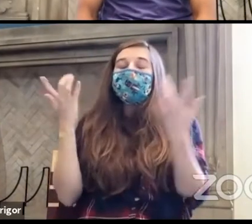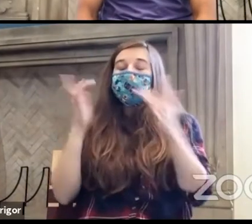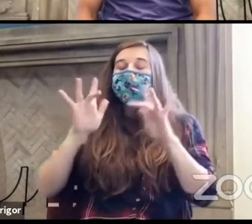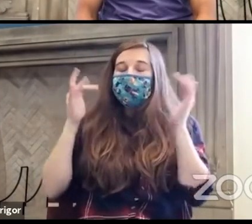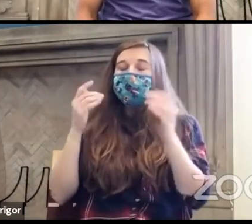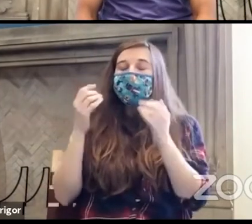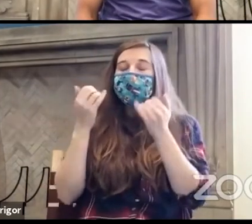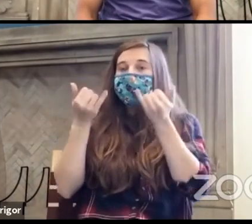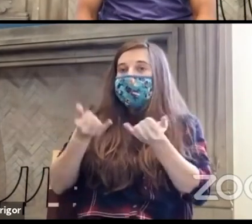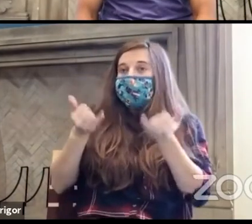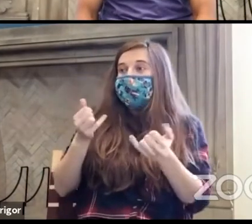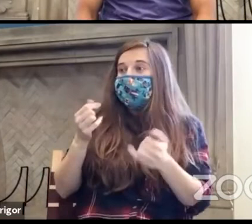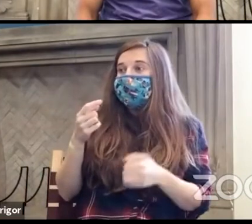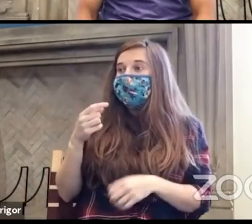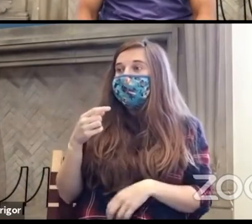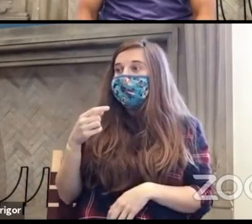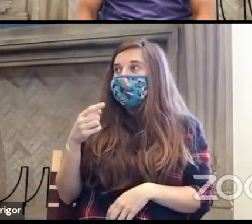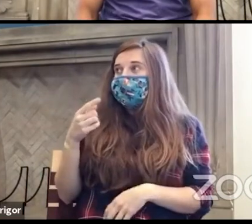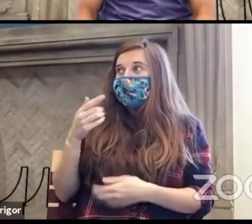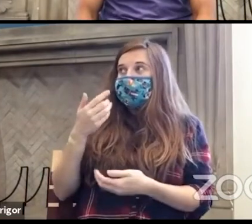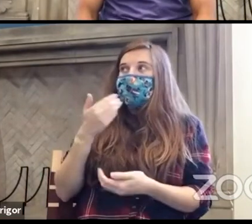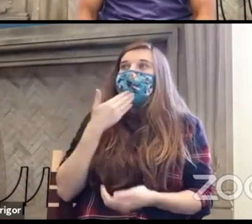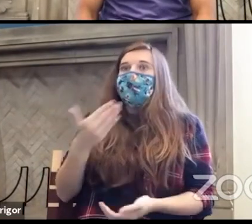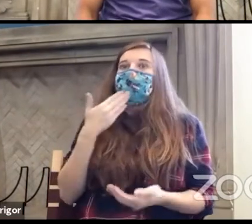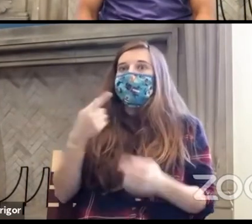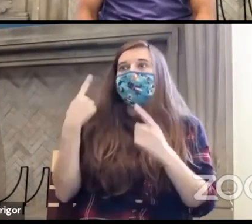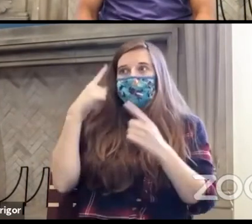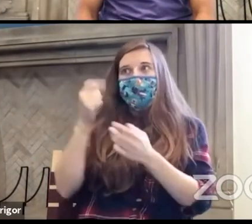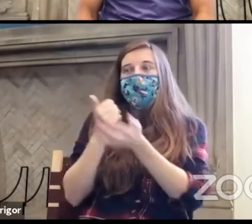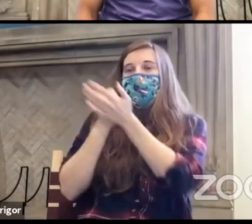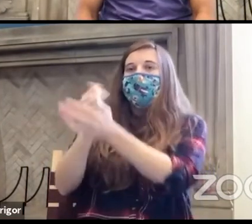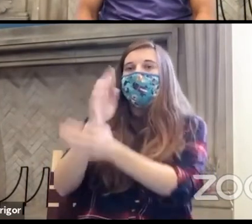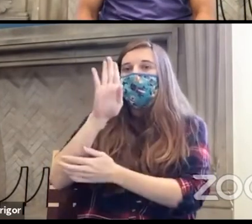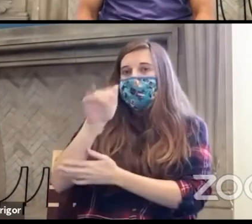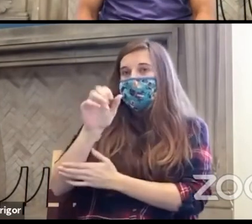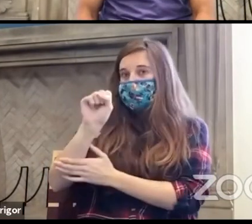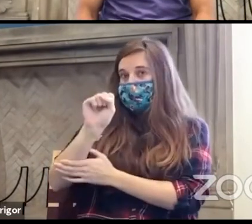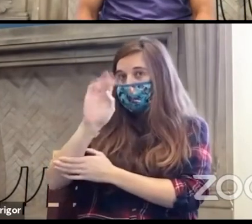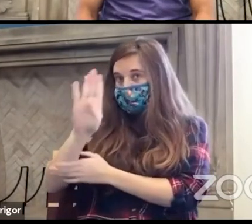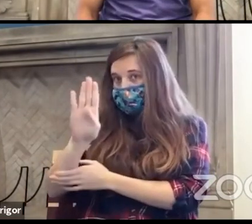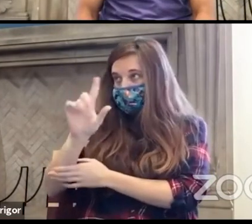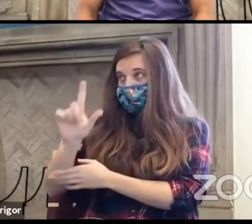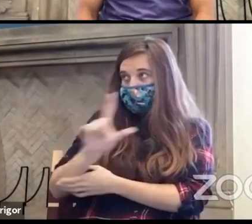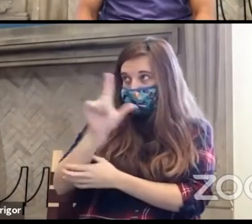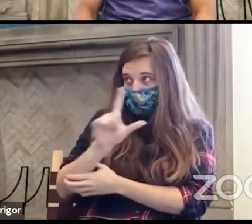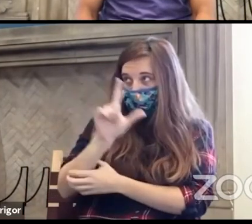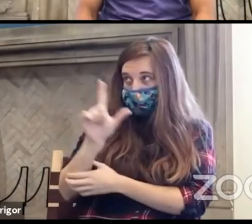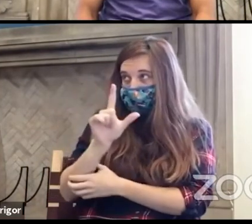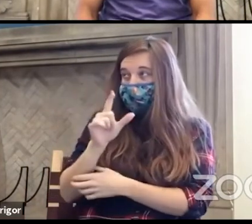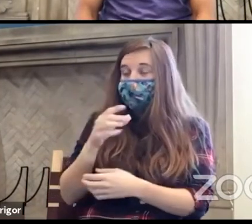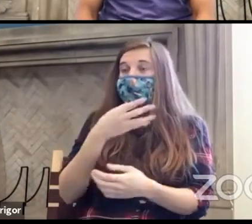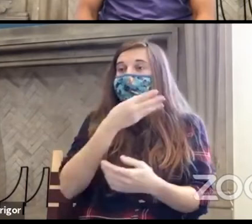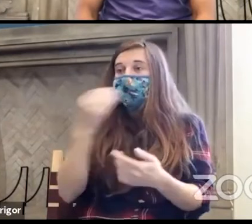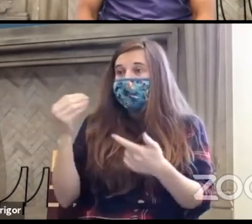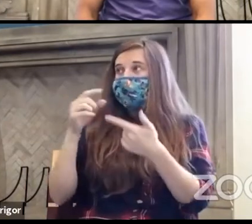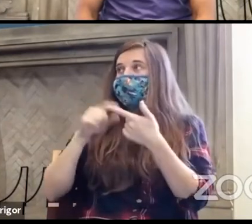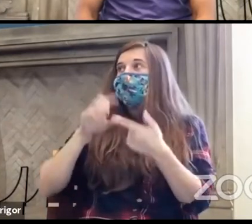Dark Sparkle is currently, and thanks to the Santa Barbara Library and to CTSL,